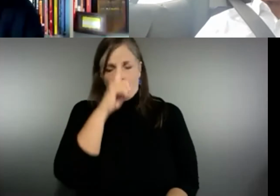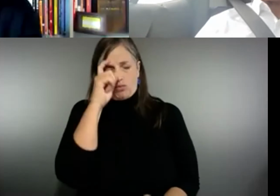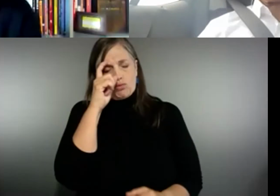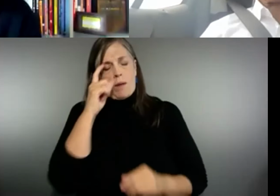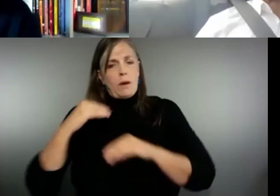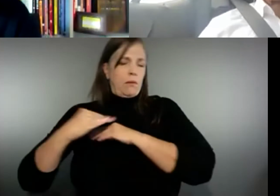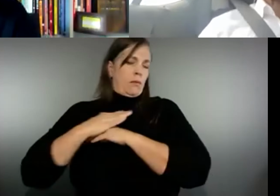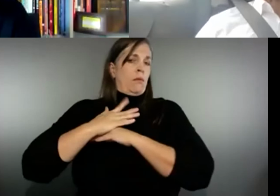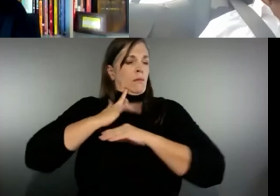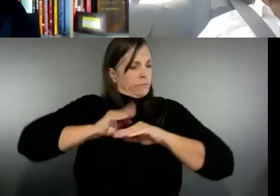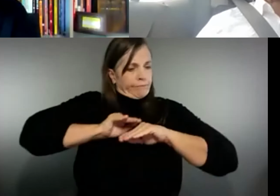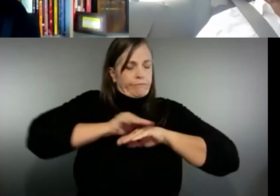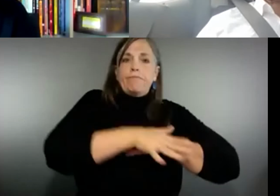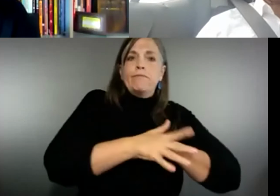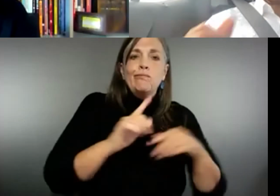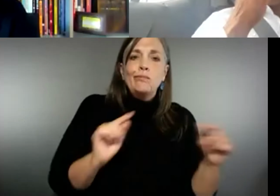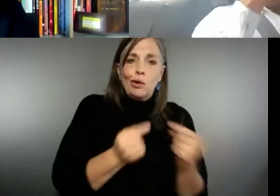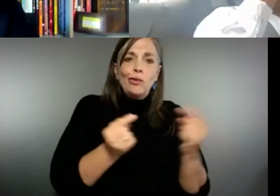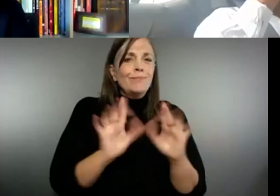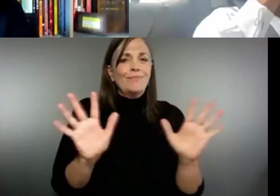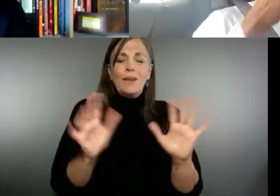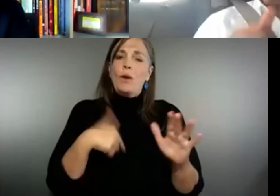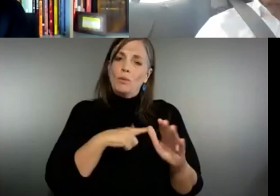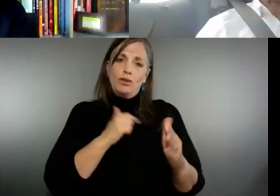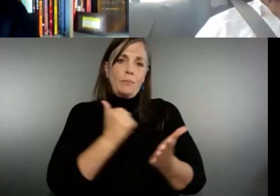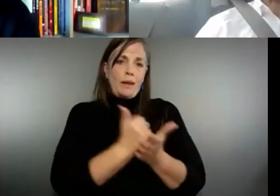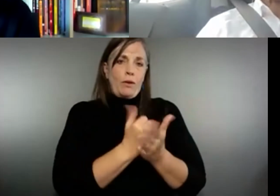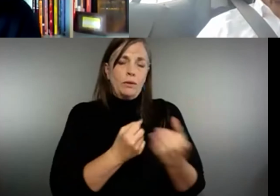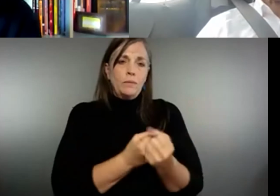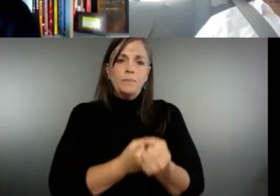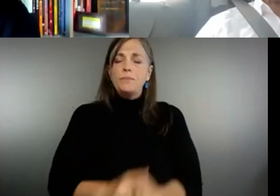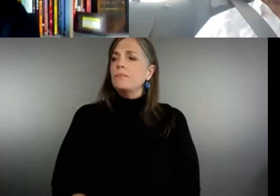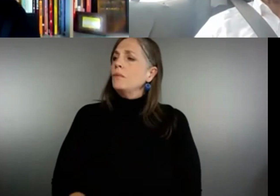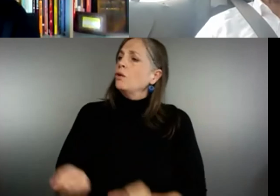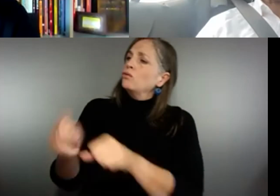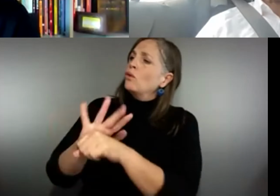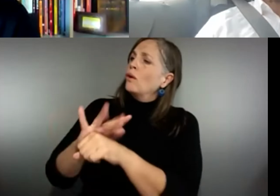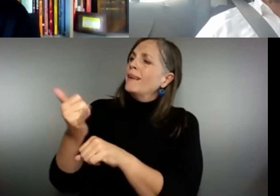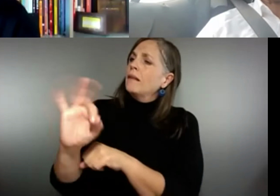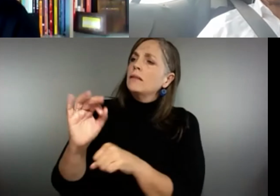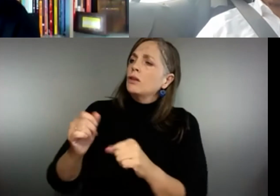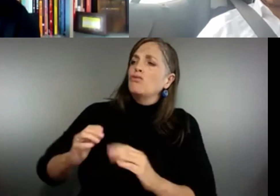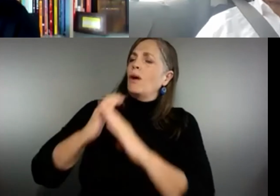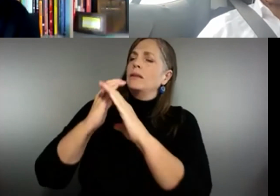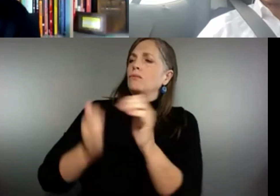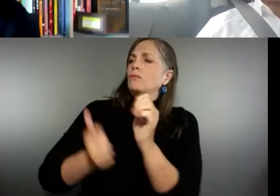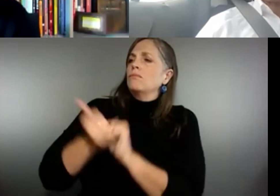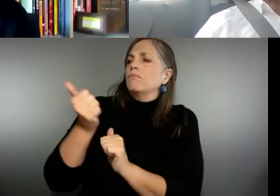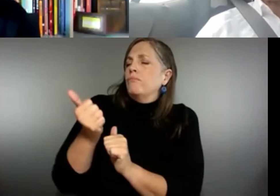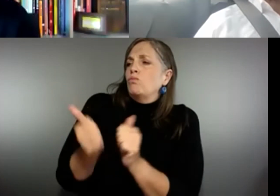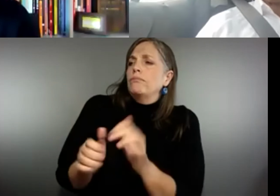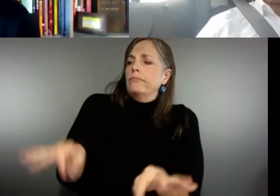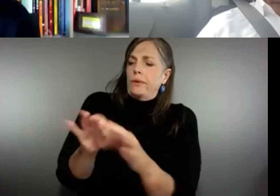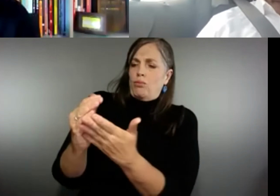so what are the most important lessons you've learned from the covet 19 crisis in relation to non-profits